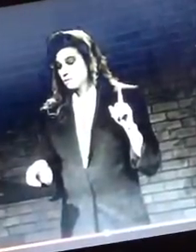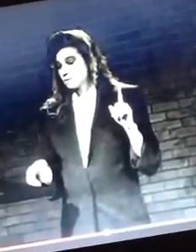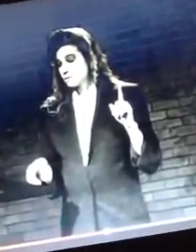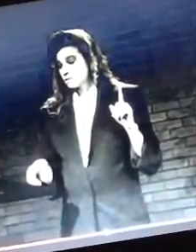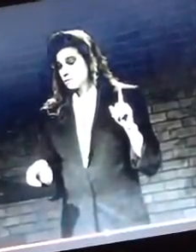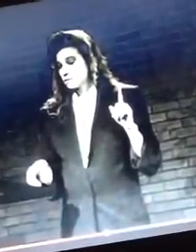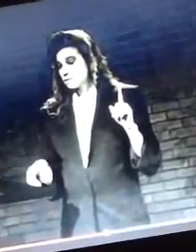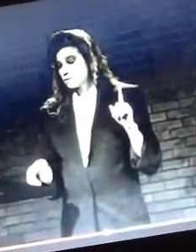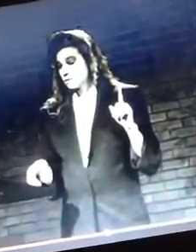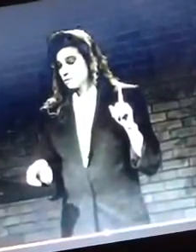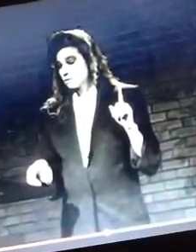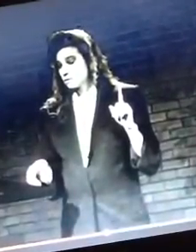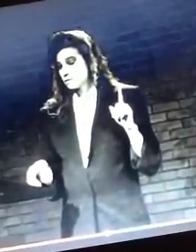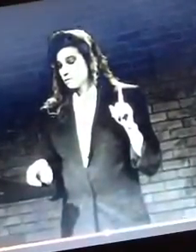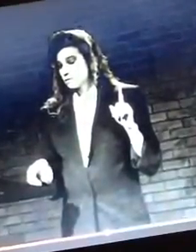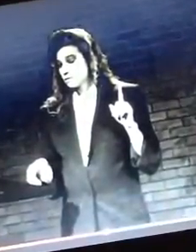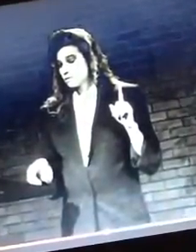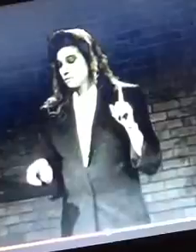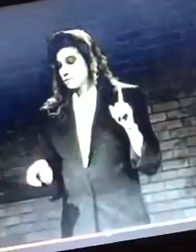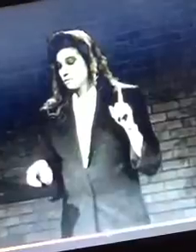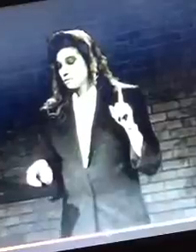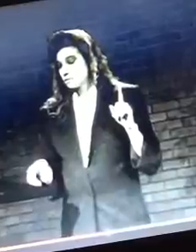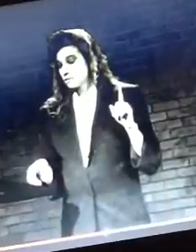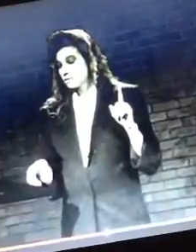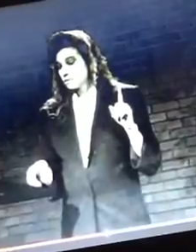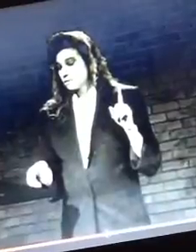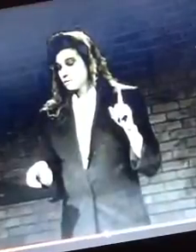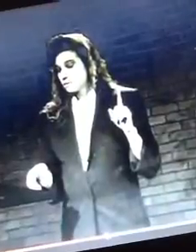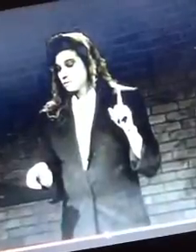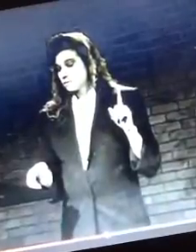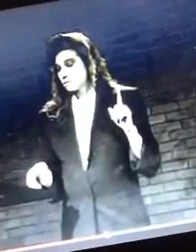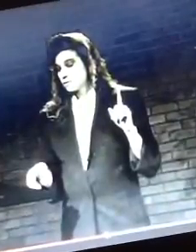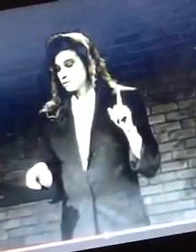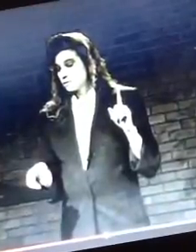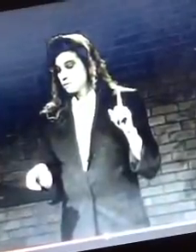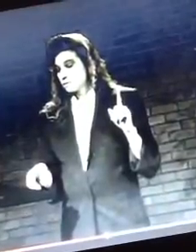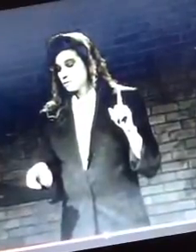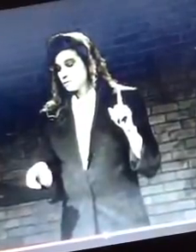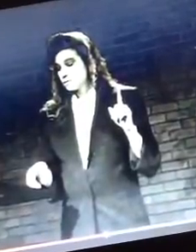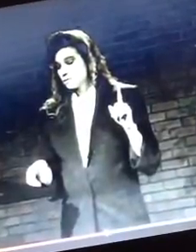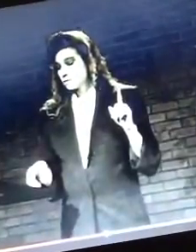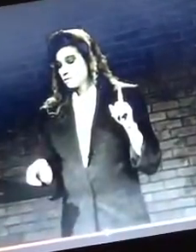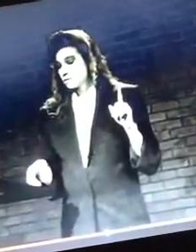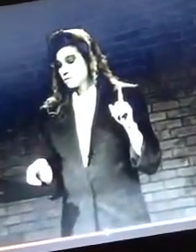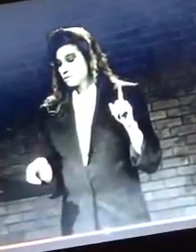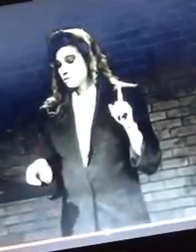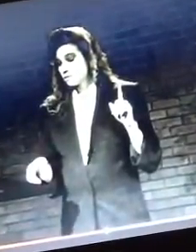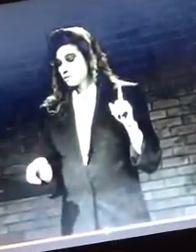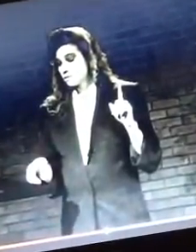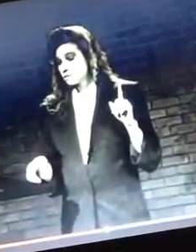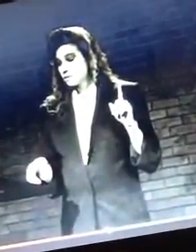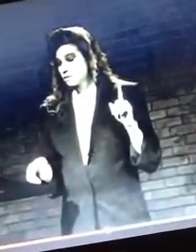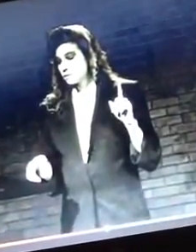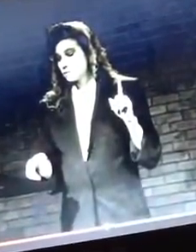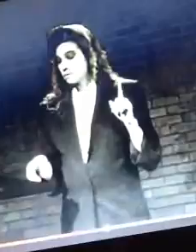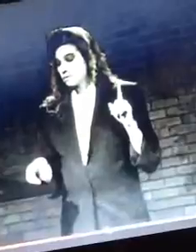It is the EEOC, which is Equal Employment Opportunity Commission. They decide for discrimination rules.